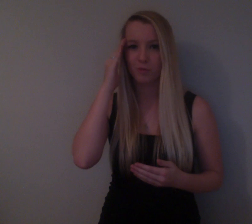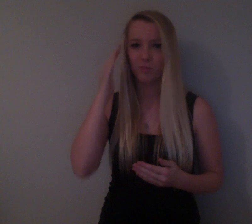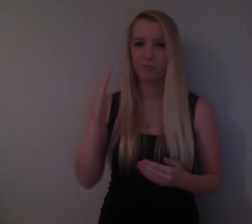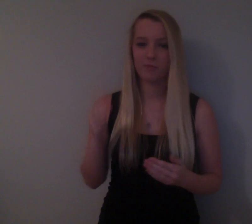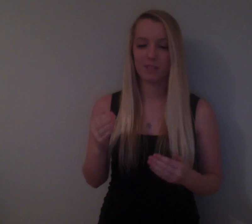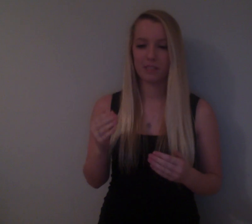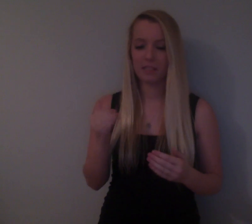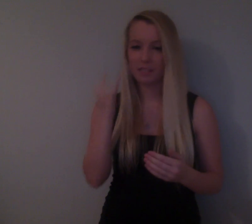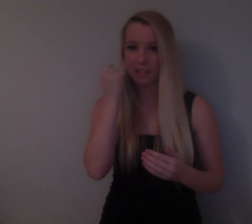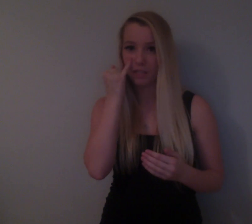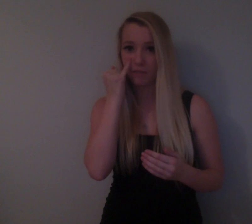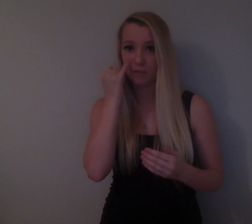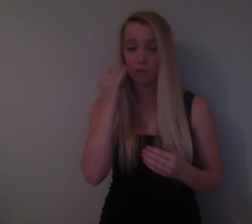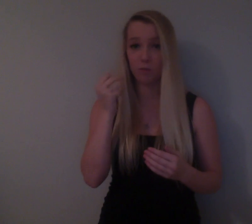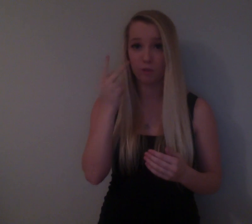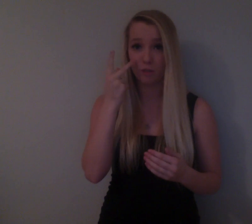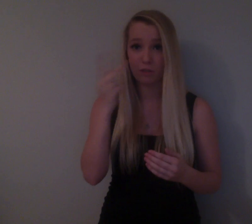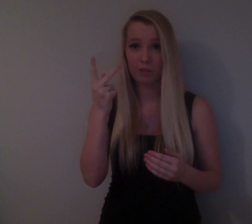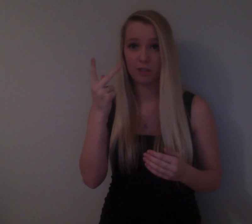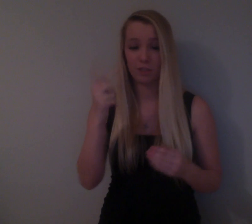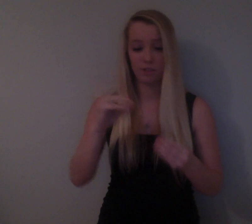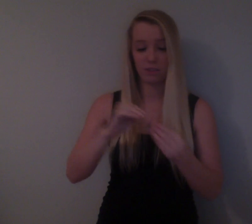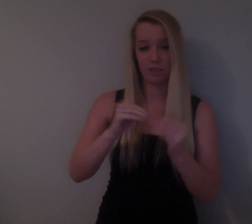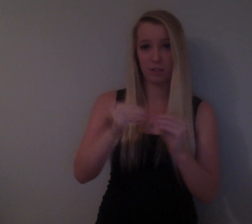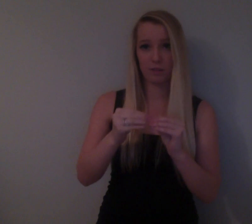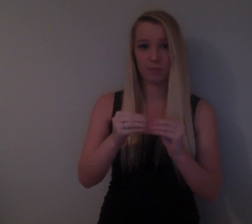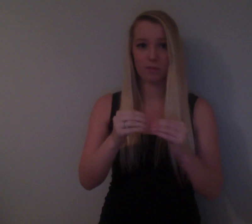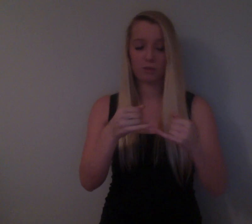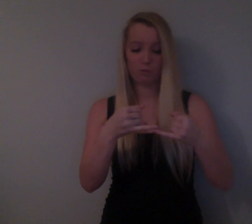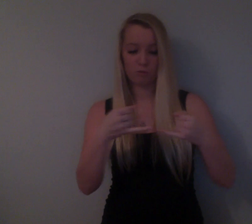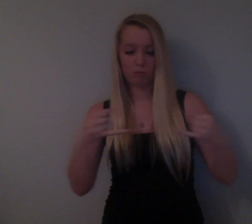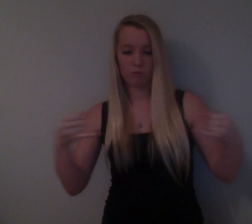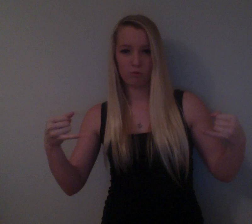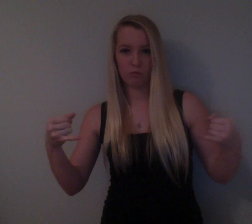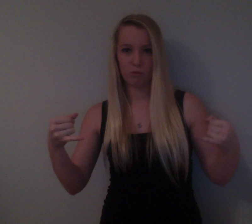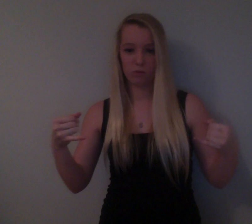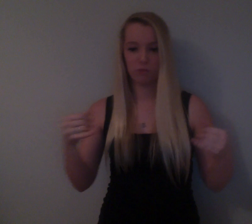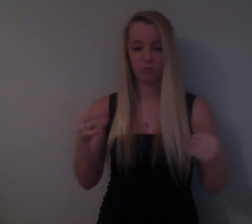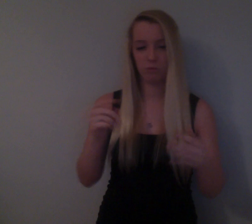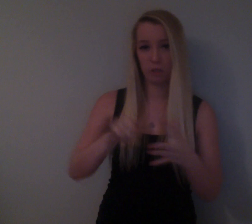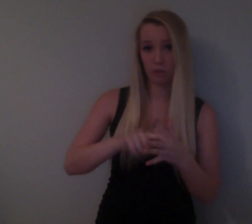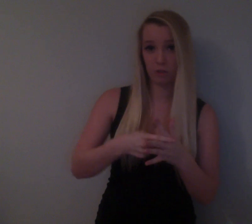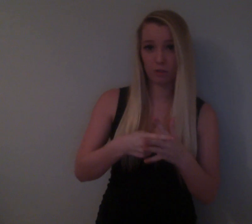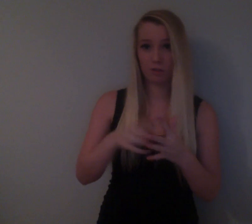8, and you add 1. 8 plus 1 is equal to 9.